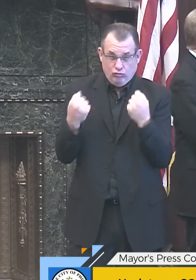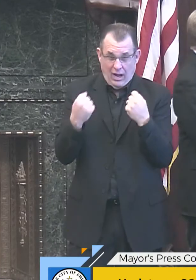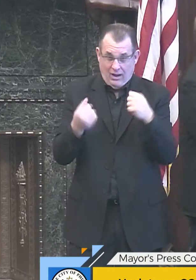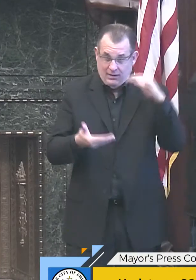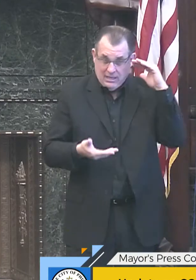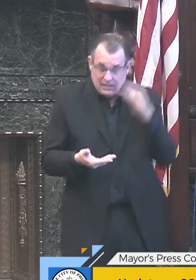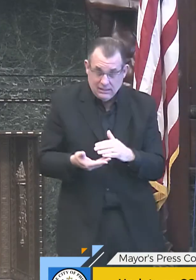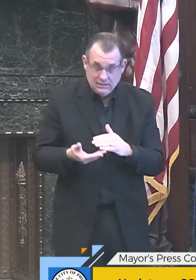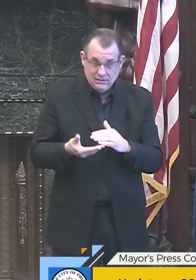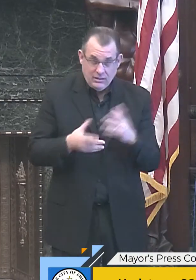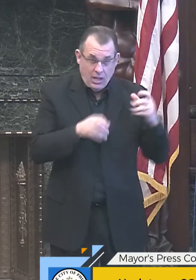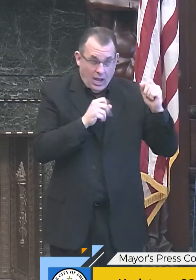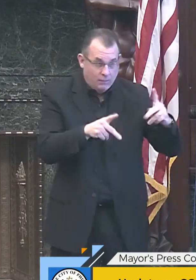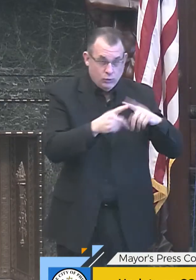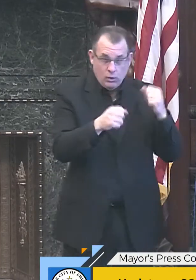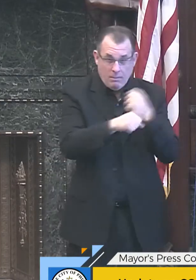repairs.